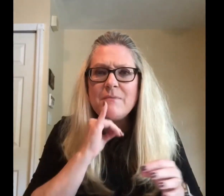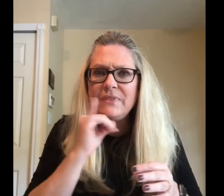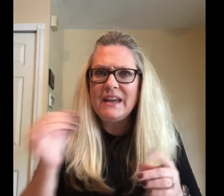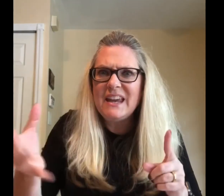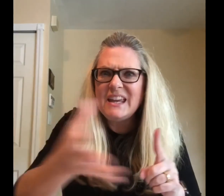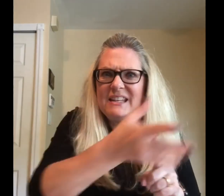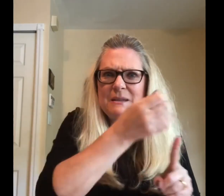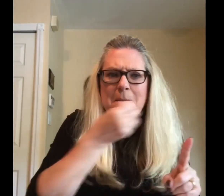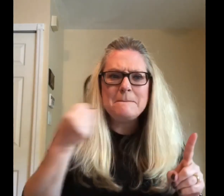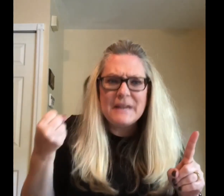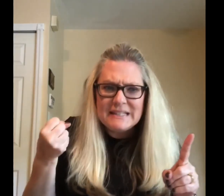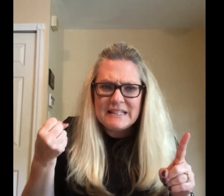Something is missing.